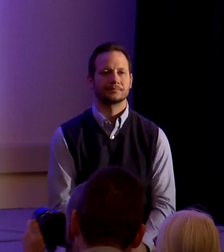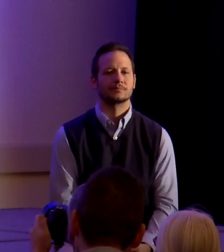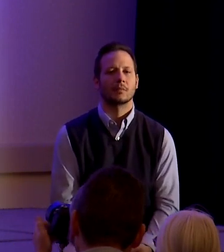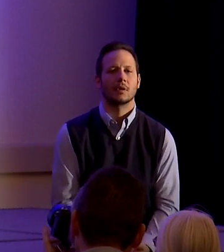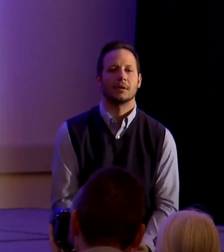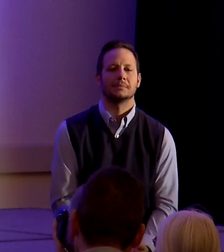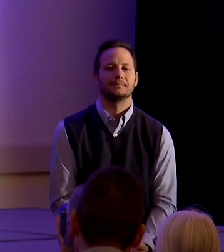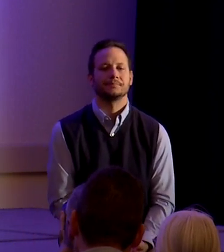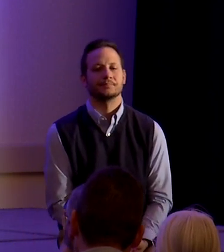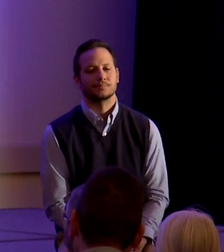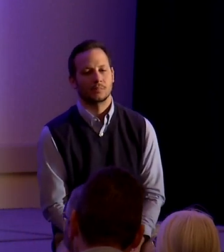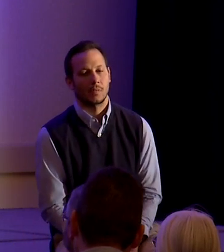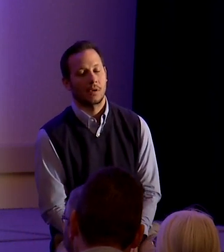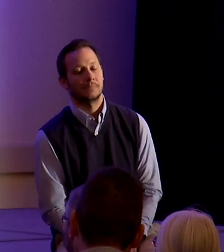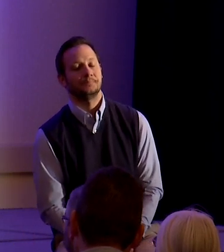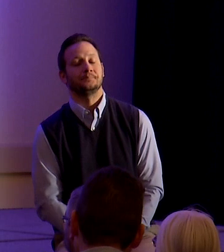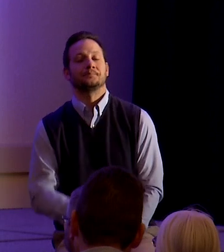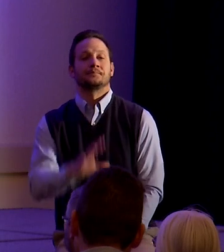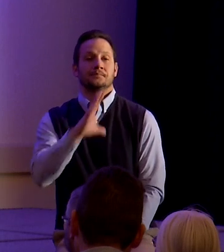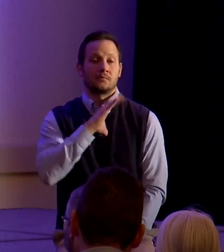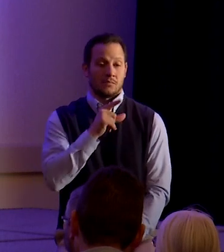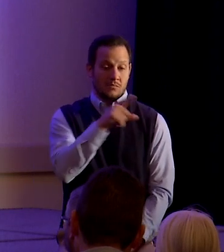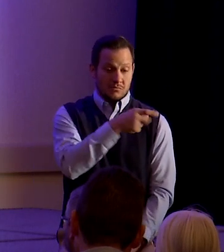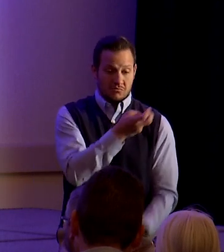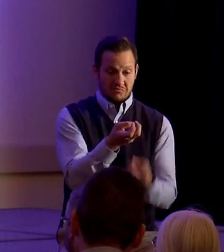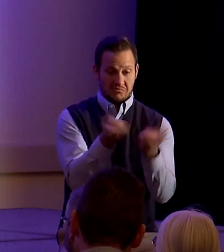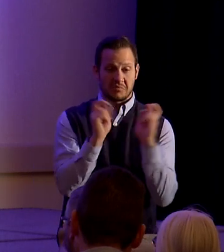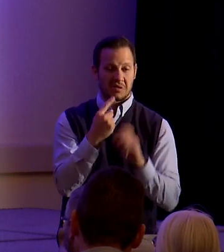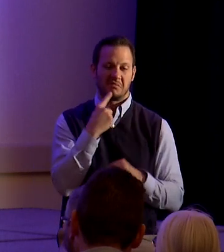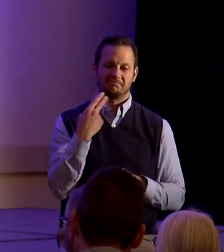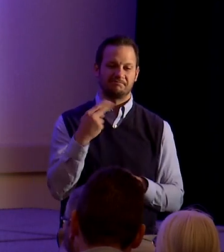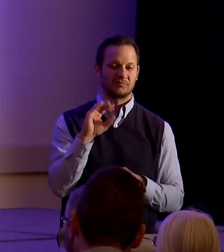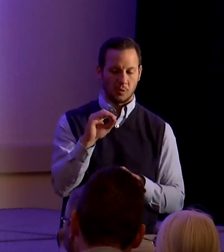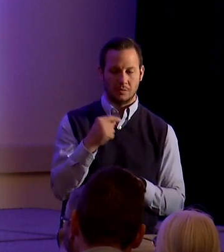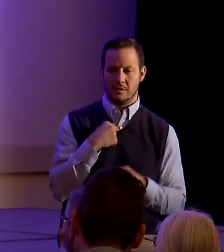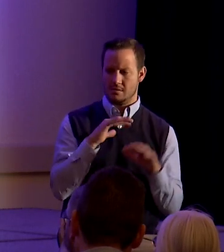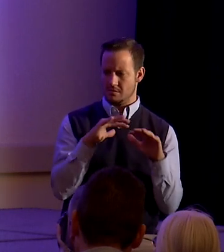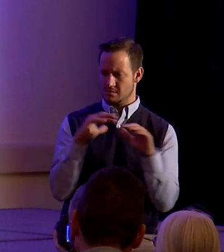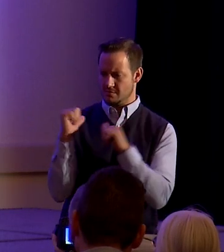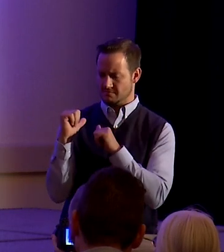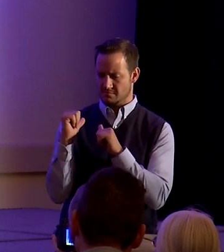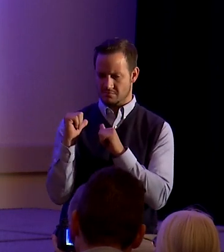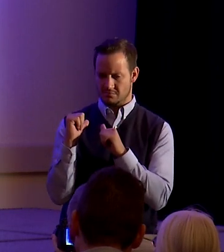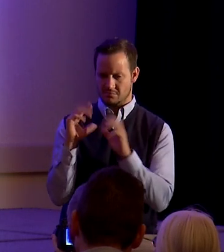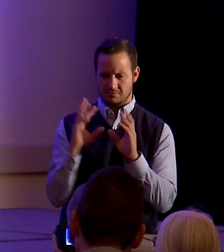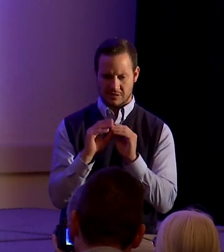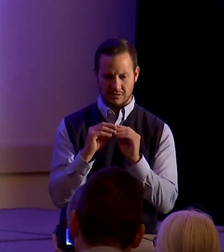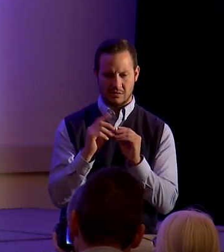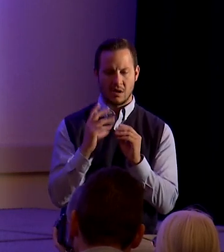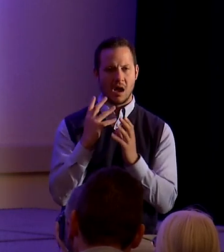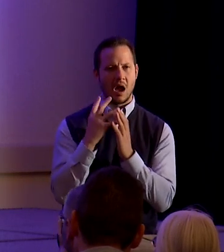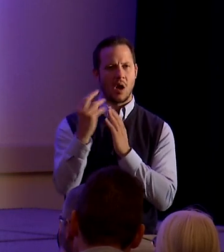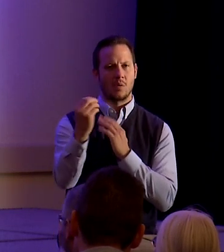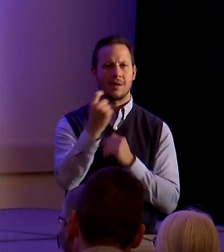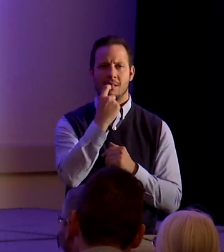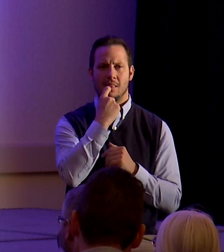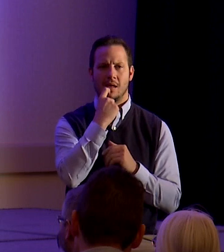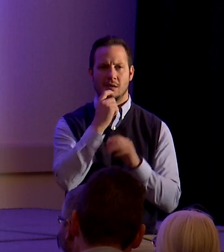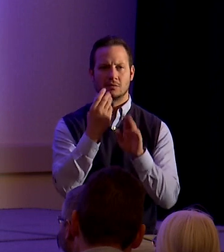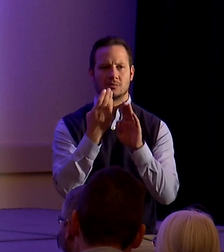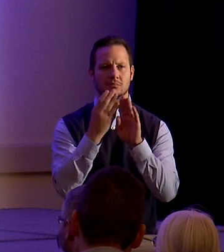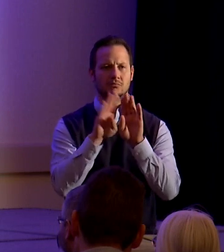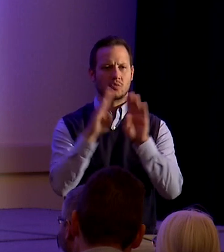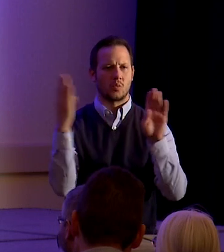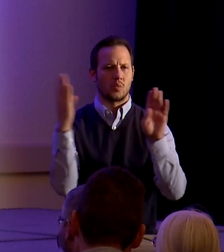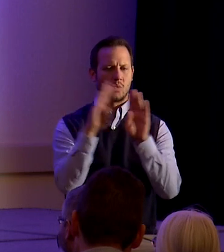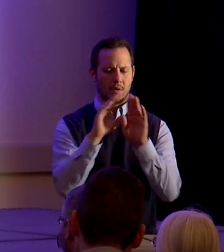So as I was leaving this meeting, I was going out the door, you know, glass door, and I pushed on it to